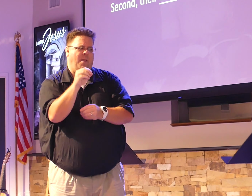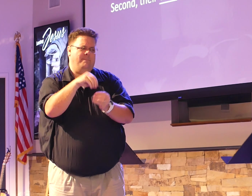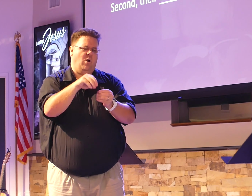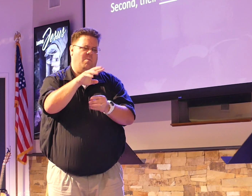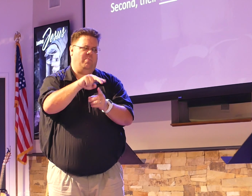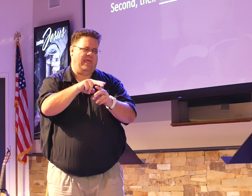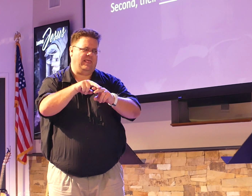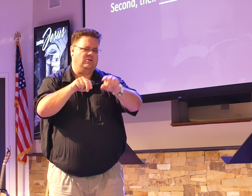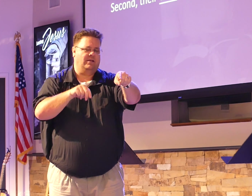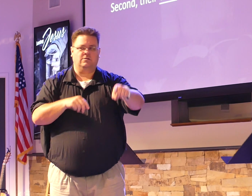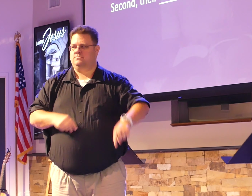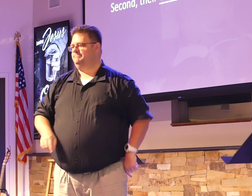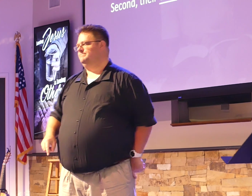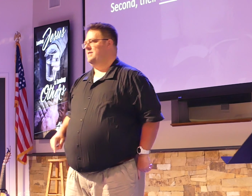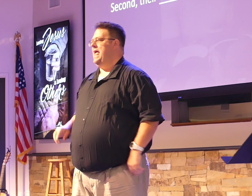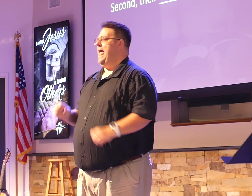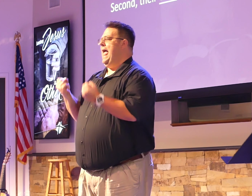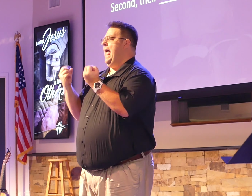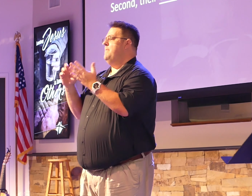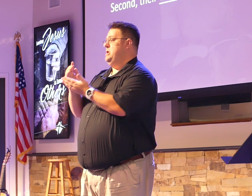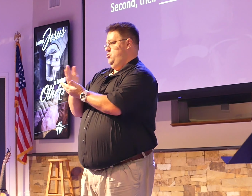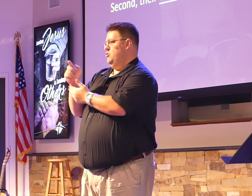just said, how many meals have you cooked in your life?